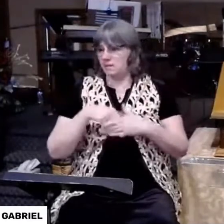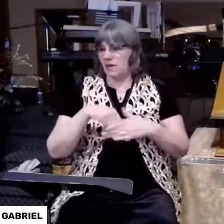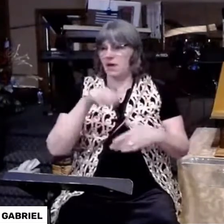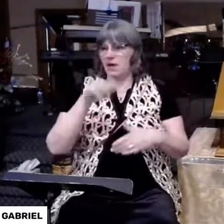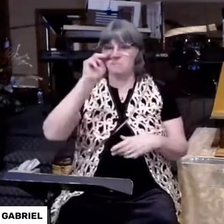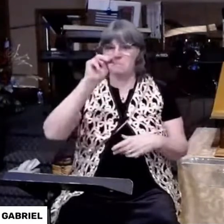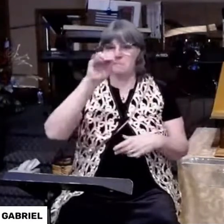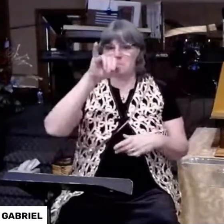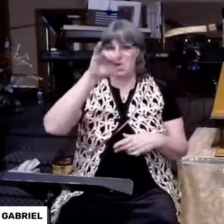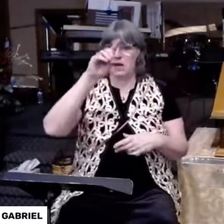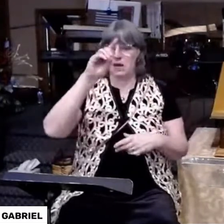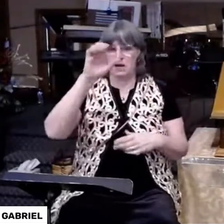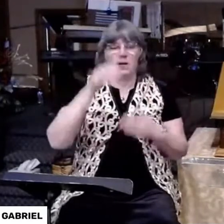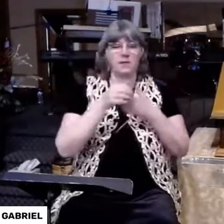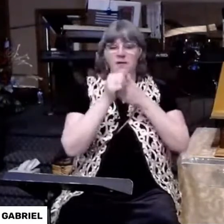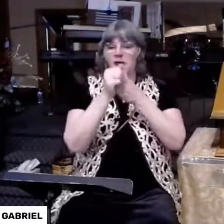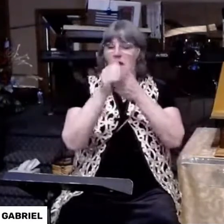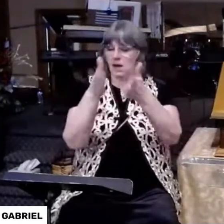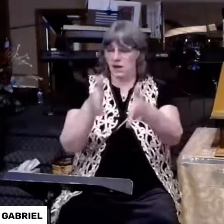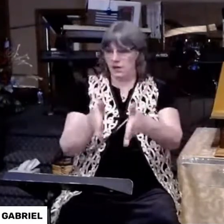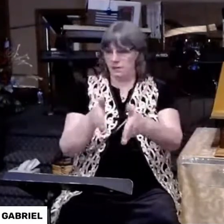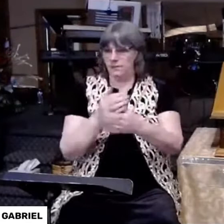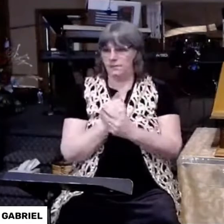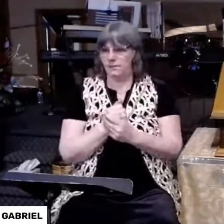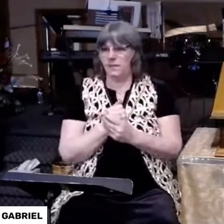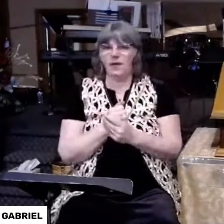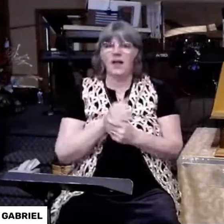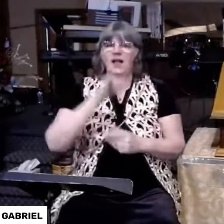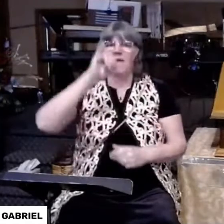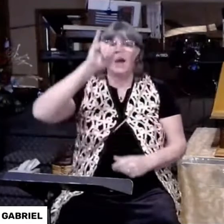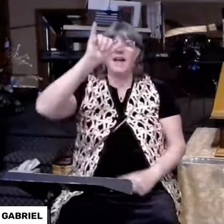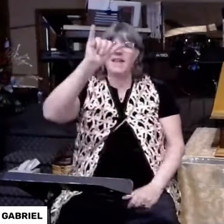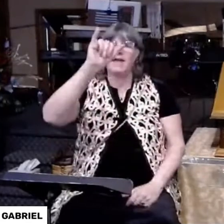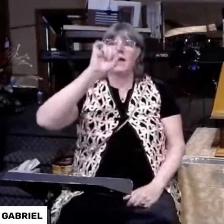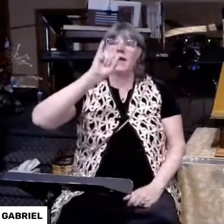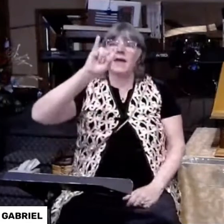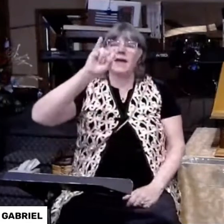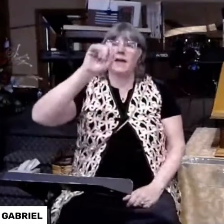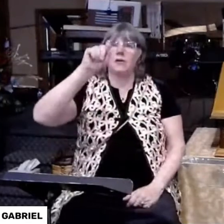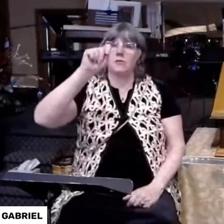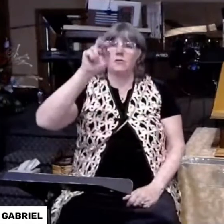so he was a leader. And the word Yitro in Hebrew